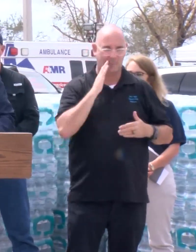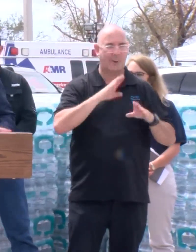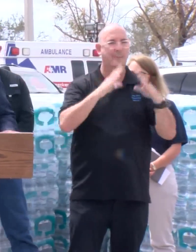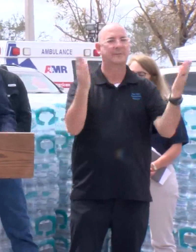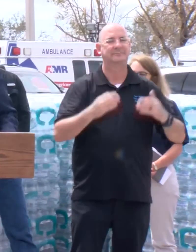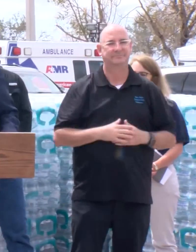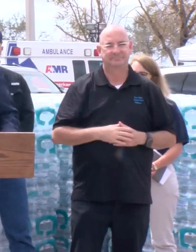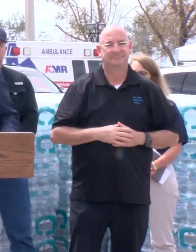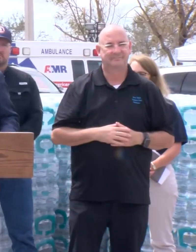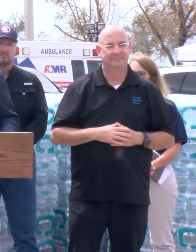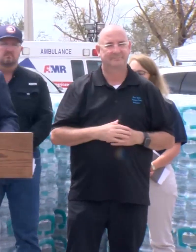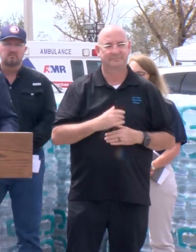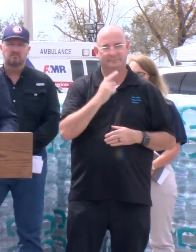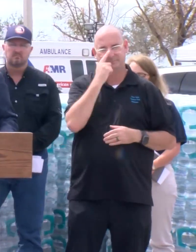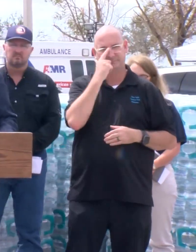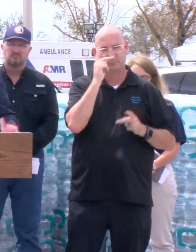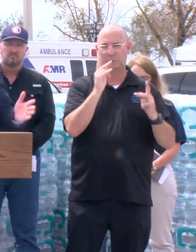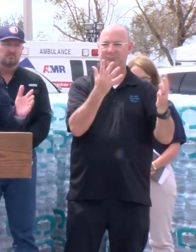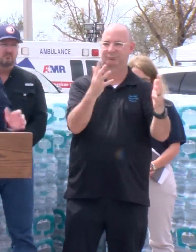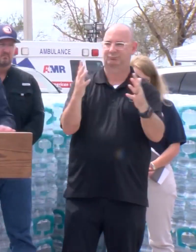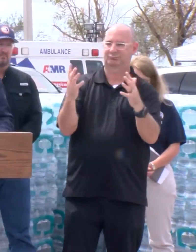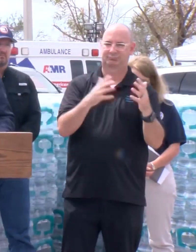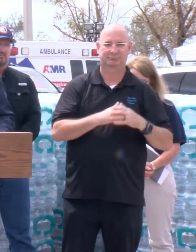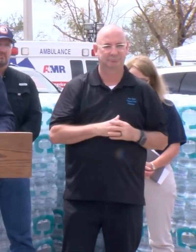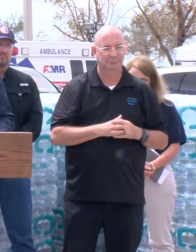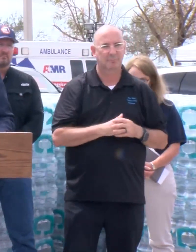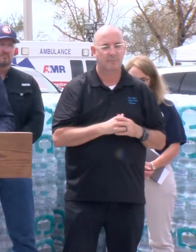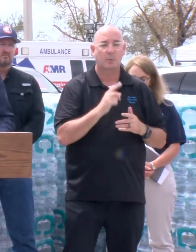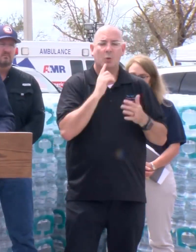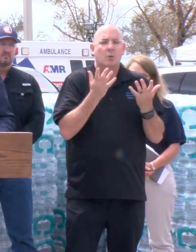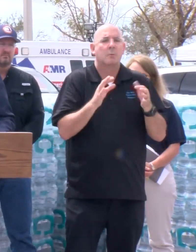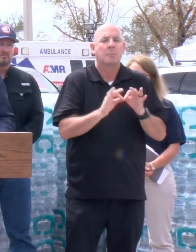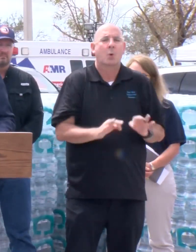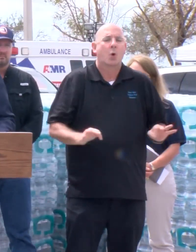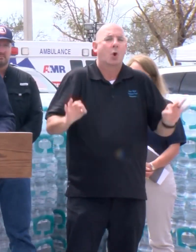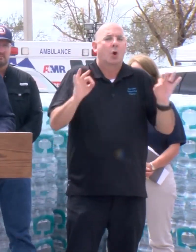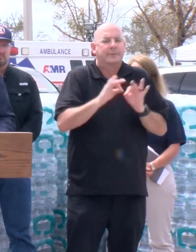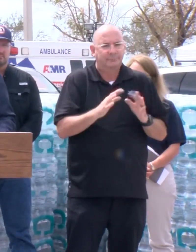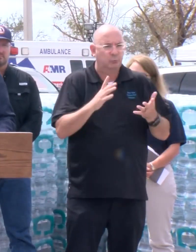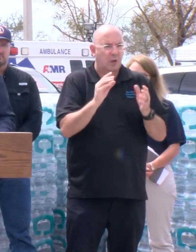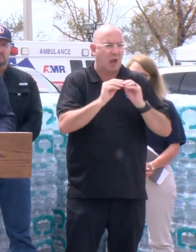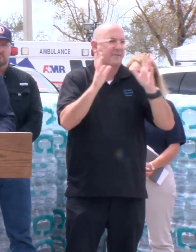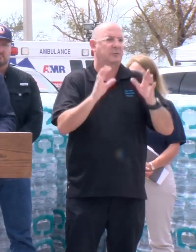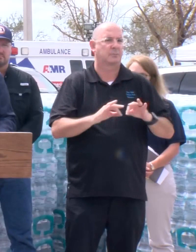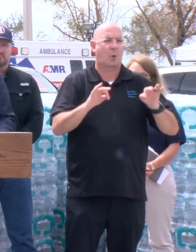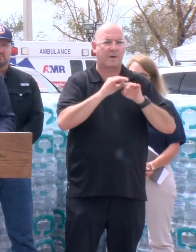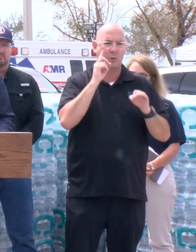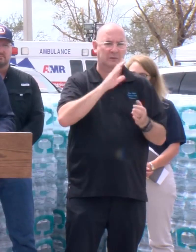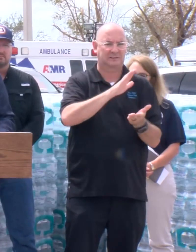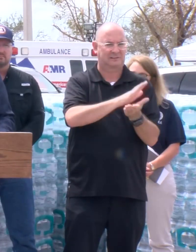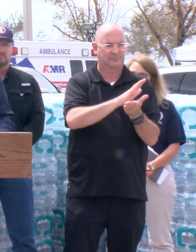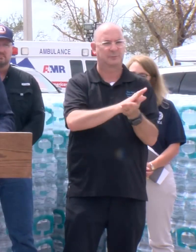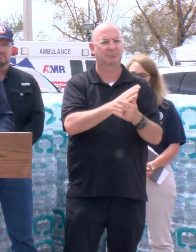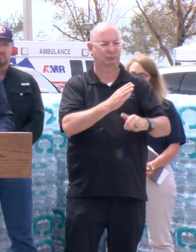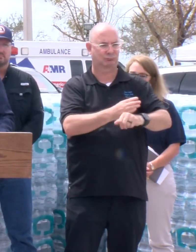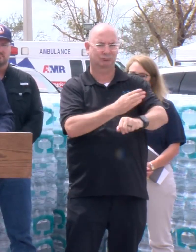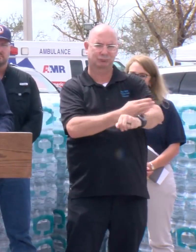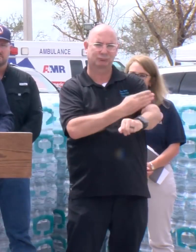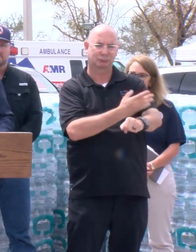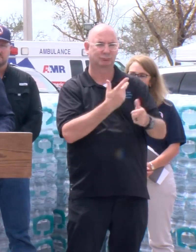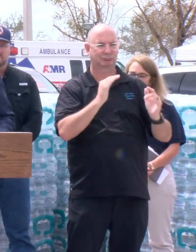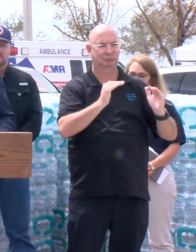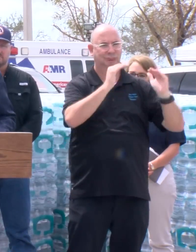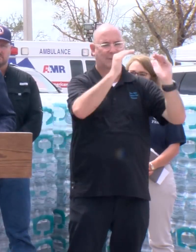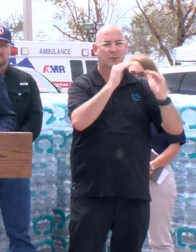It's gonna be really, really significant. It's obviously important for the academic progression. We saw that during COVID when